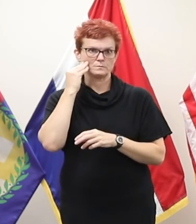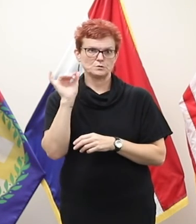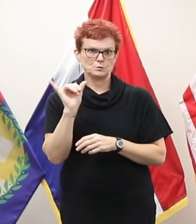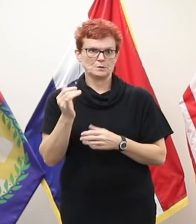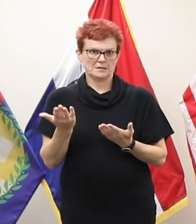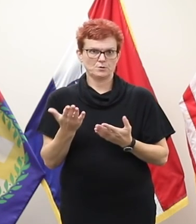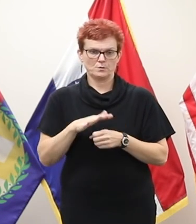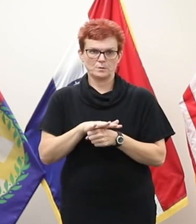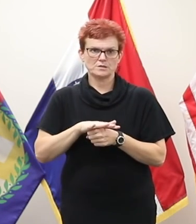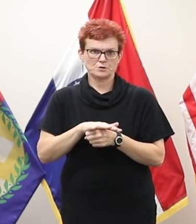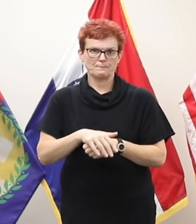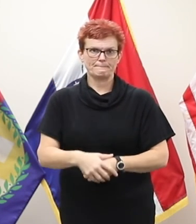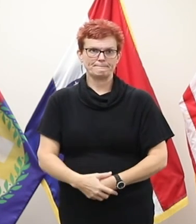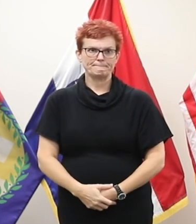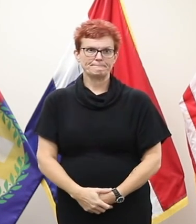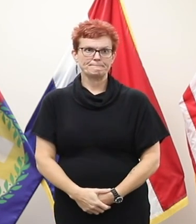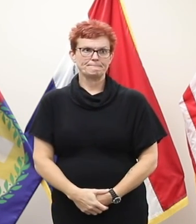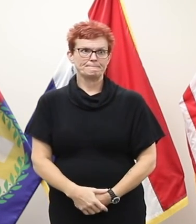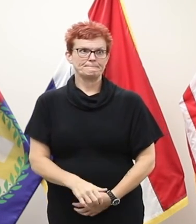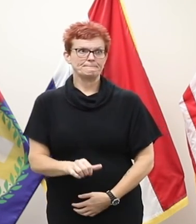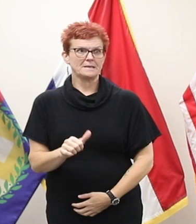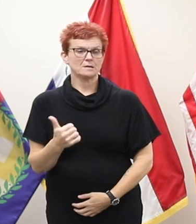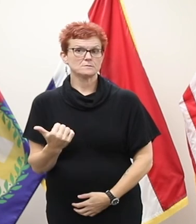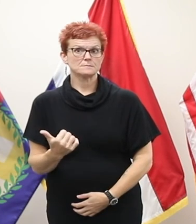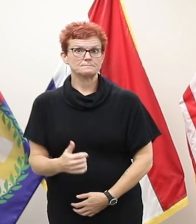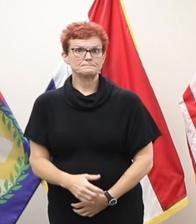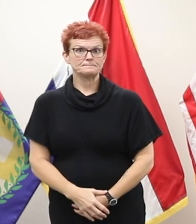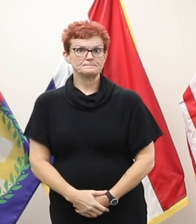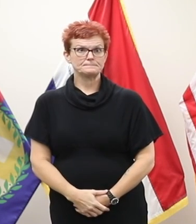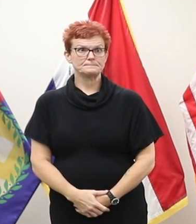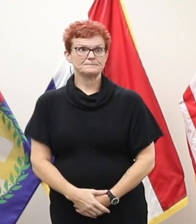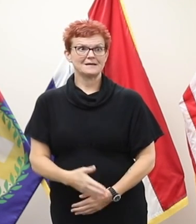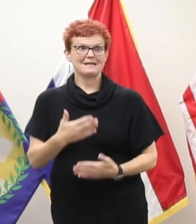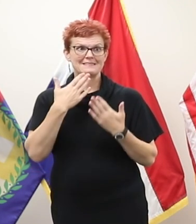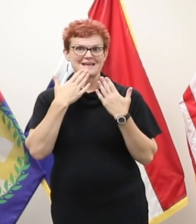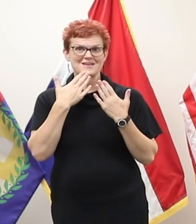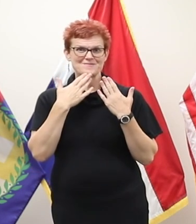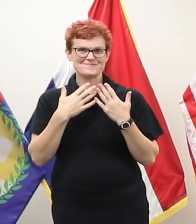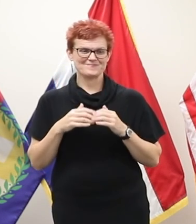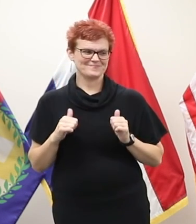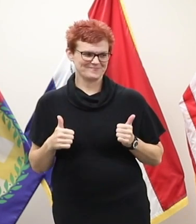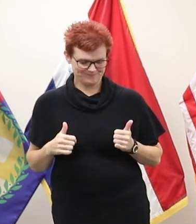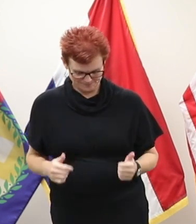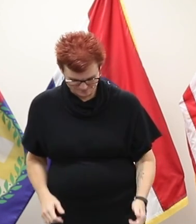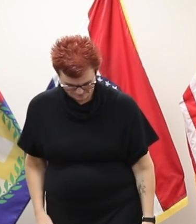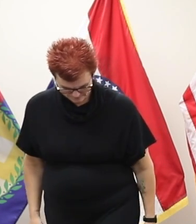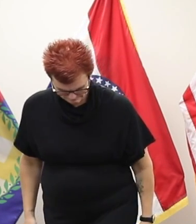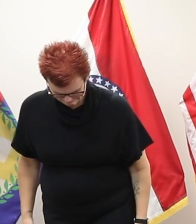Anybody else? All right, thank you. Okay, thanks.